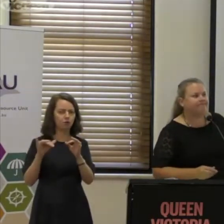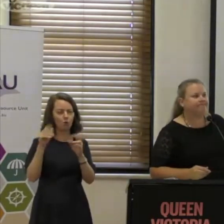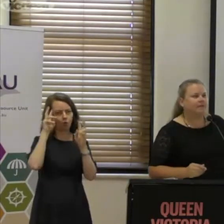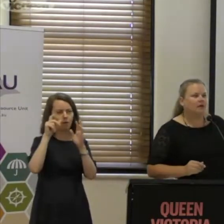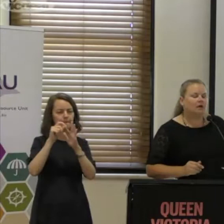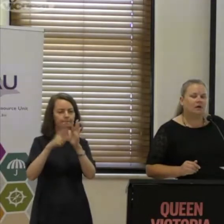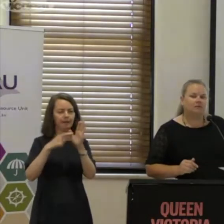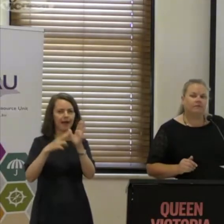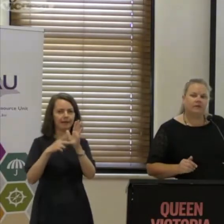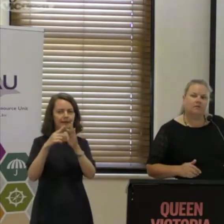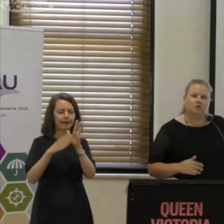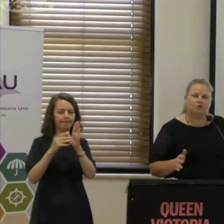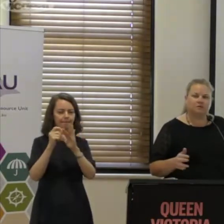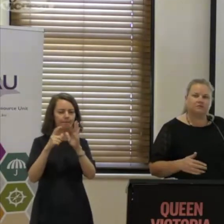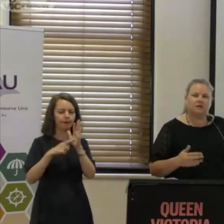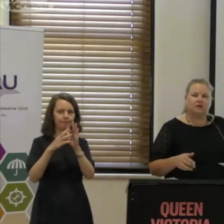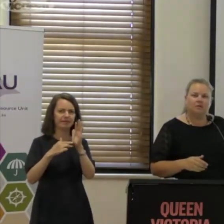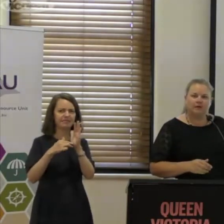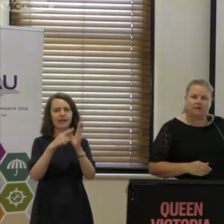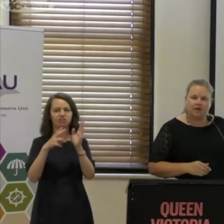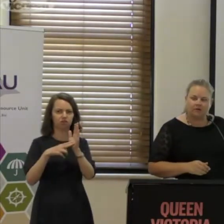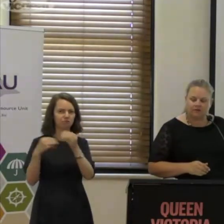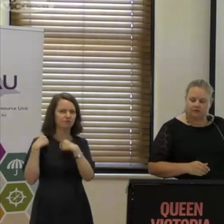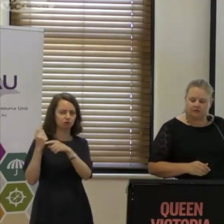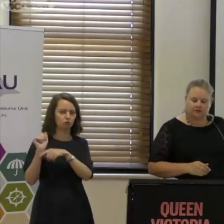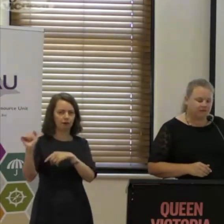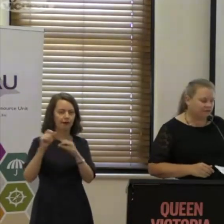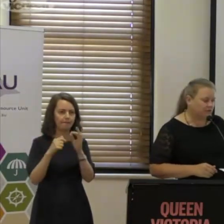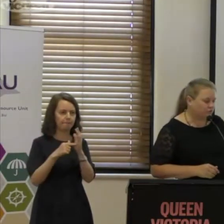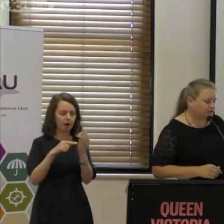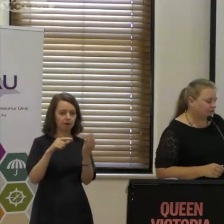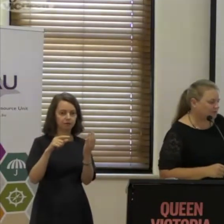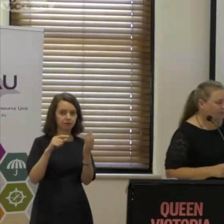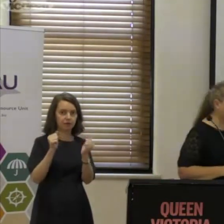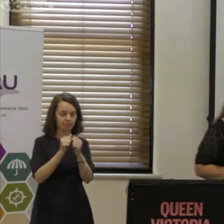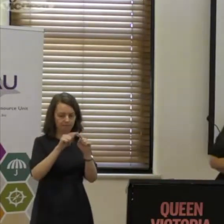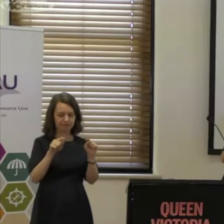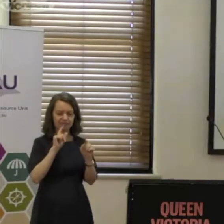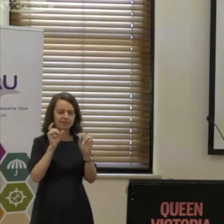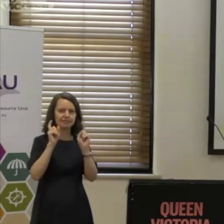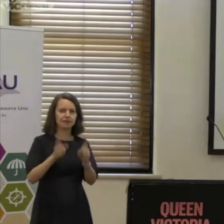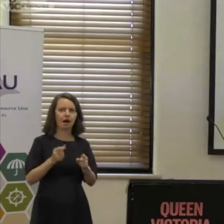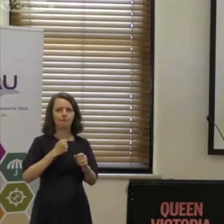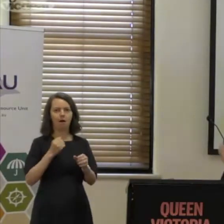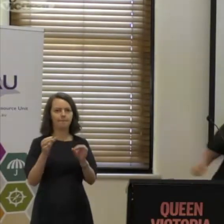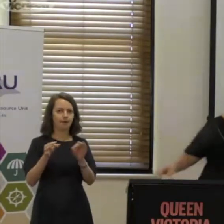implementation in the more corporate speak, but in the current stuff is called starting my plan.